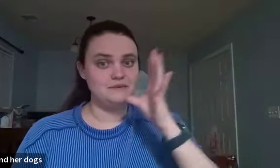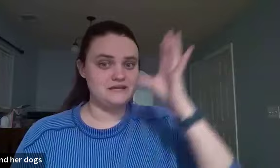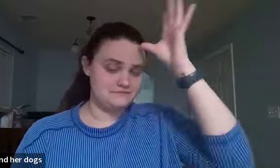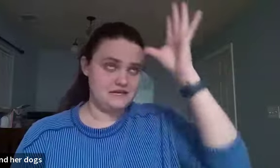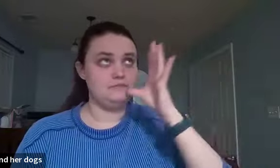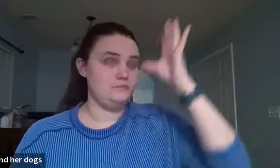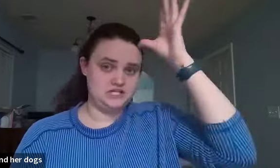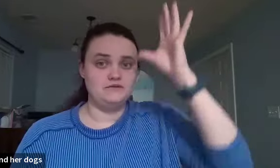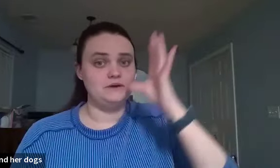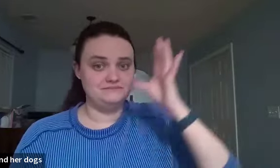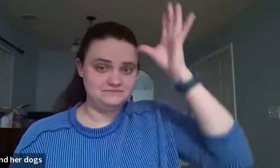mom, dad, dad, mom, whichever way.